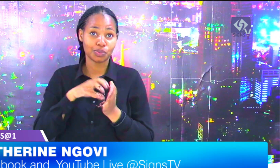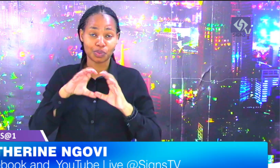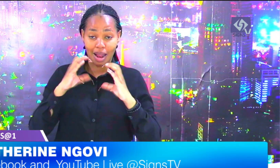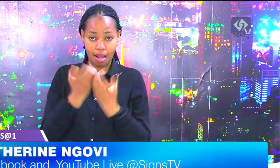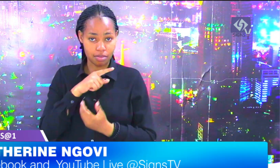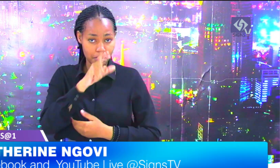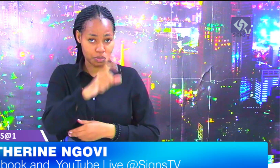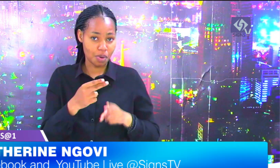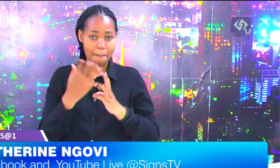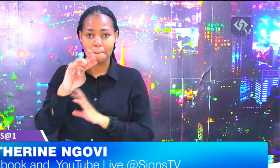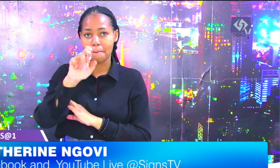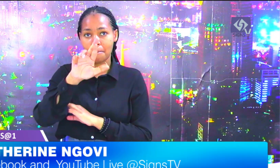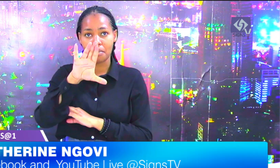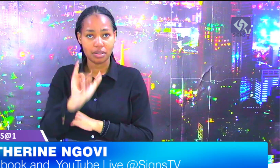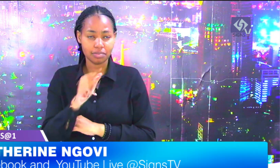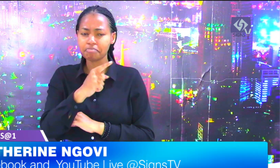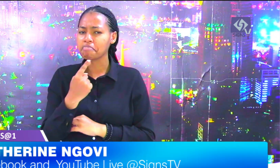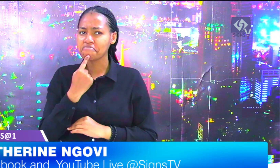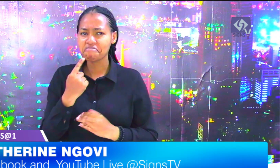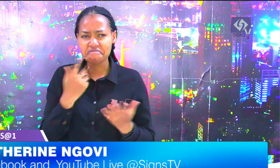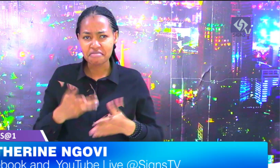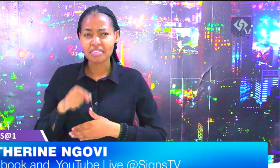diseases that were prevalent in the country,